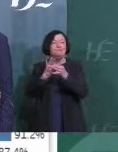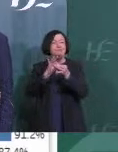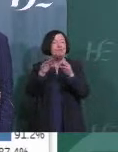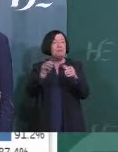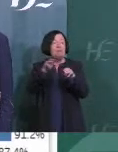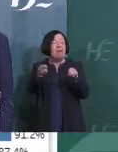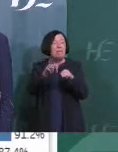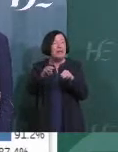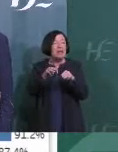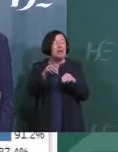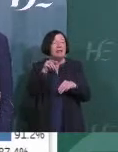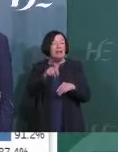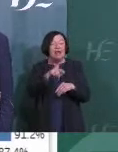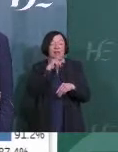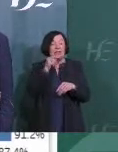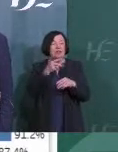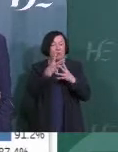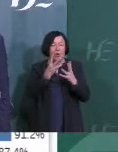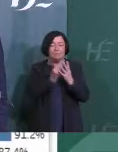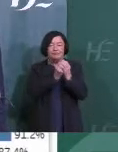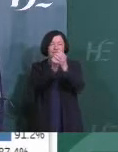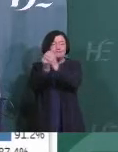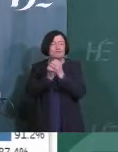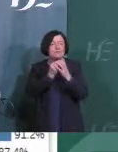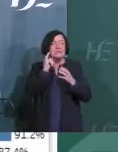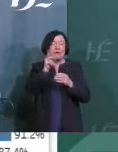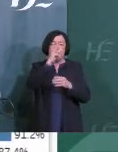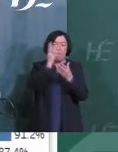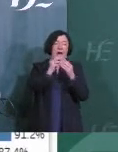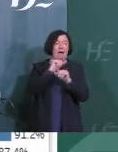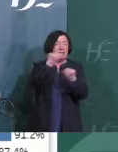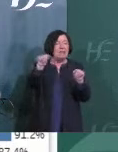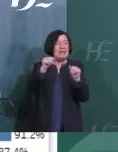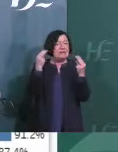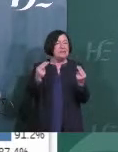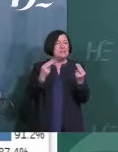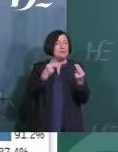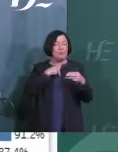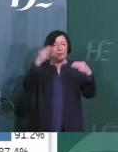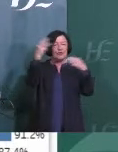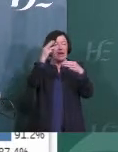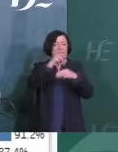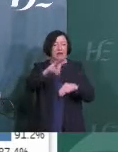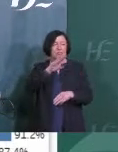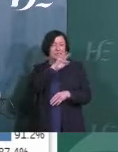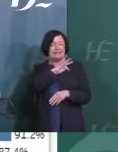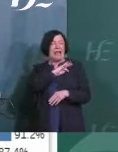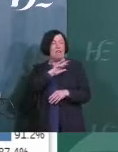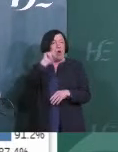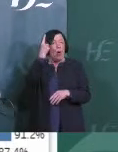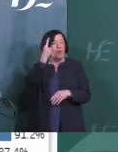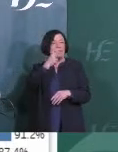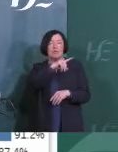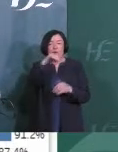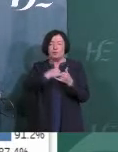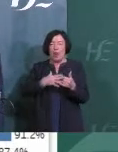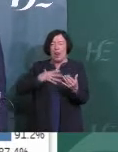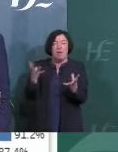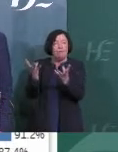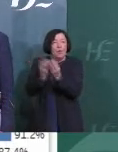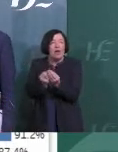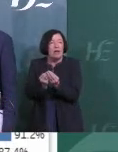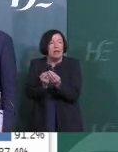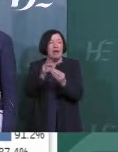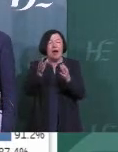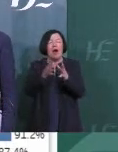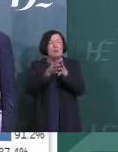was that of solidarity. They saw it as part of their the protection, not just for themselves, but for those they're living with, for